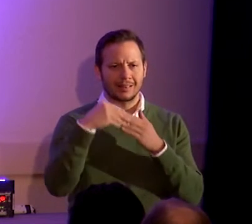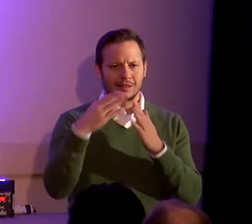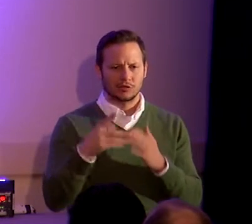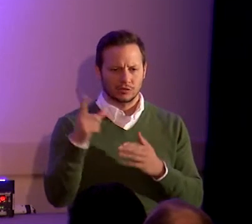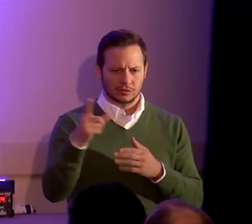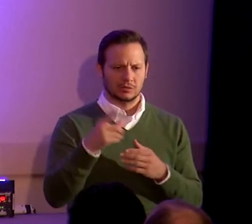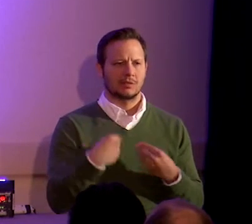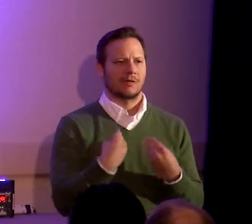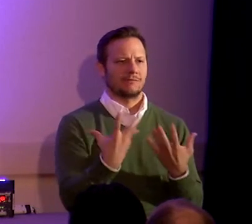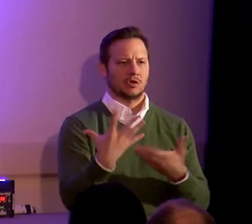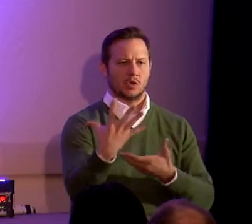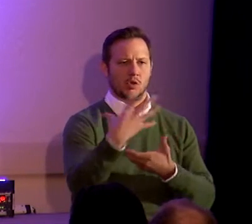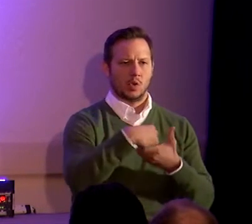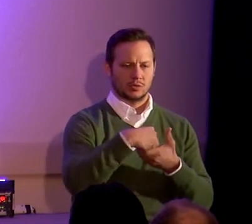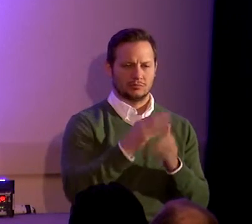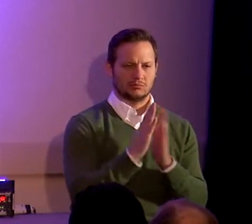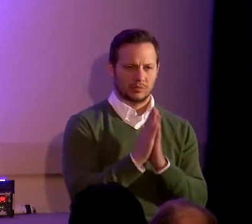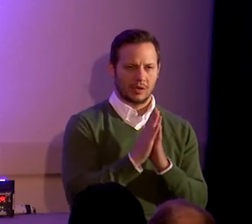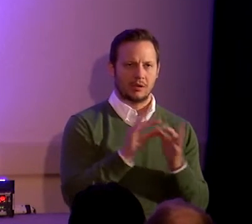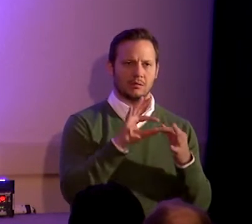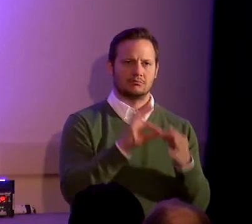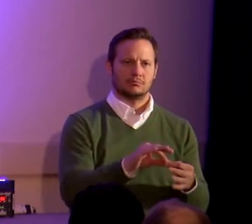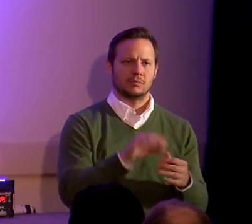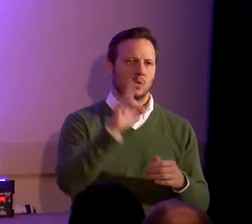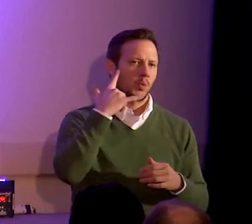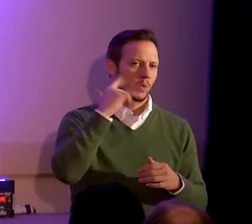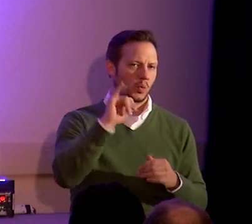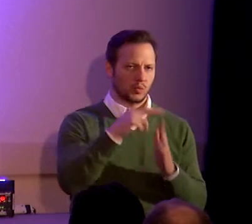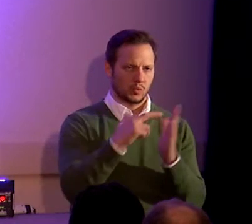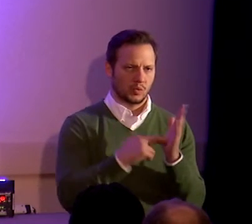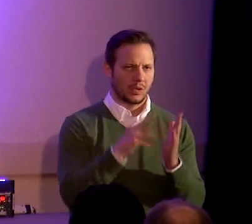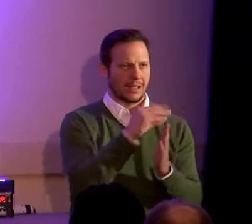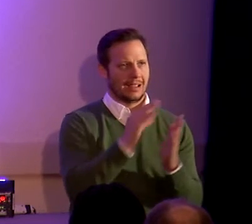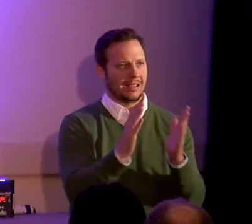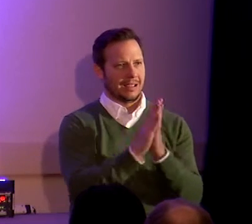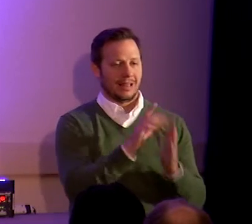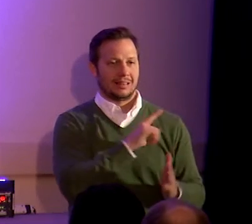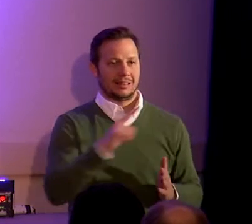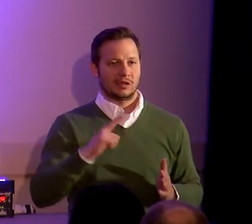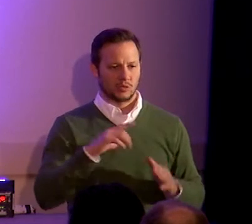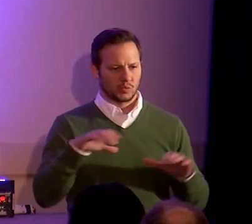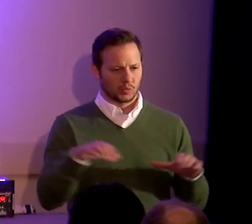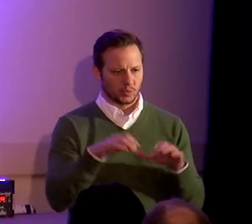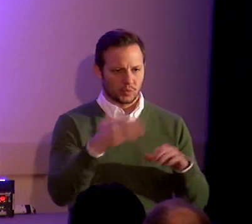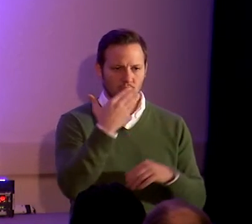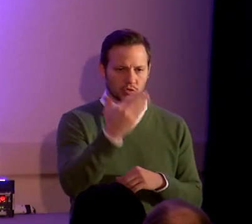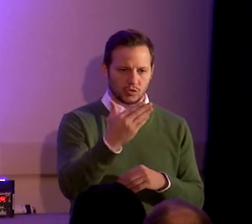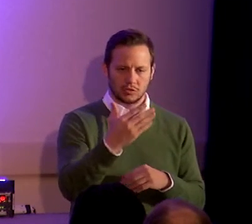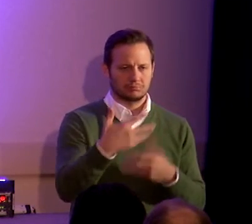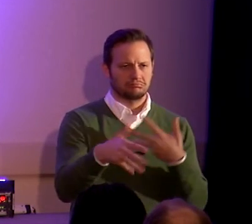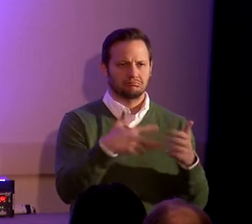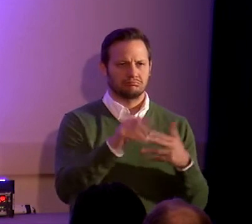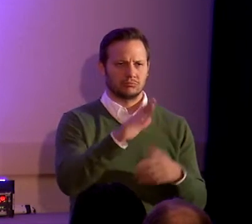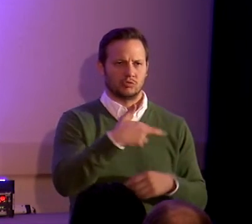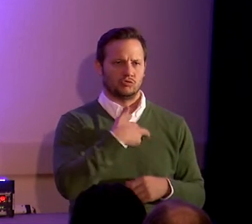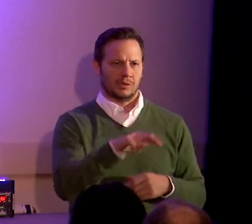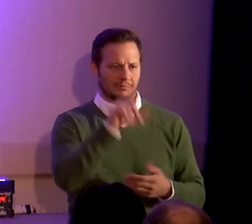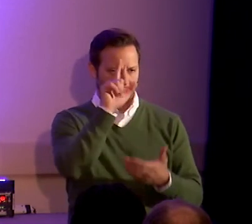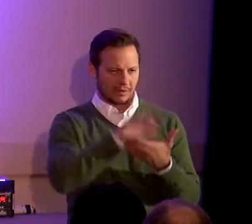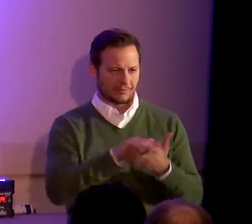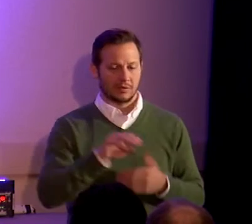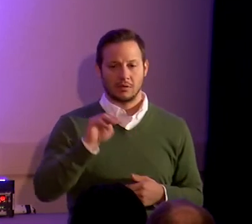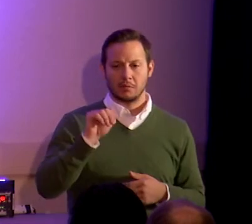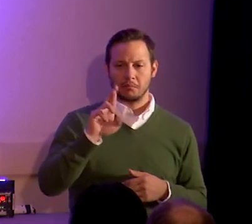prayer based on the Golden Rule. And he asked that the legislature focus on doing good regardless of their religious belief. Representative